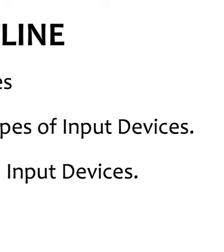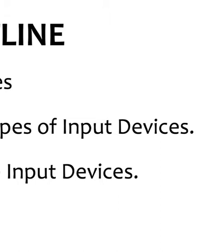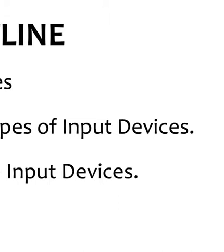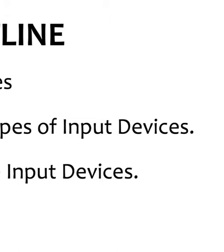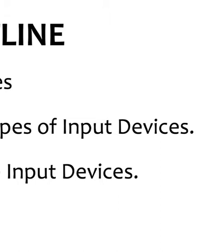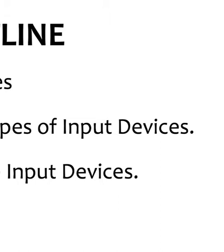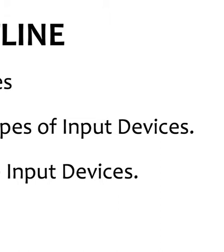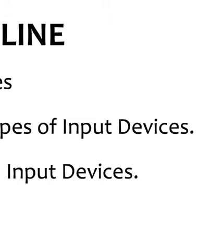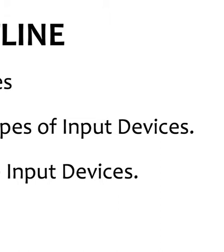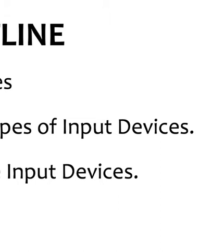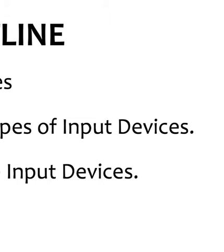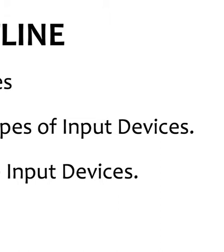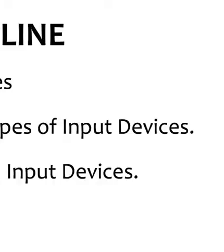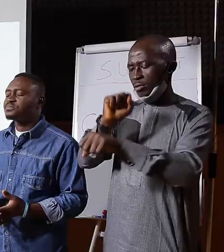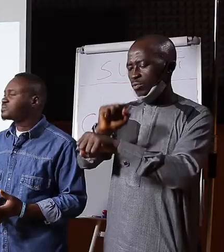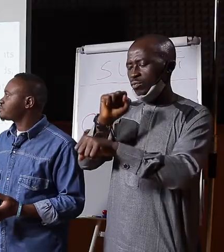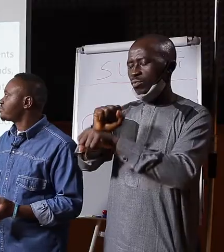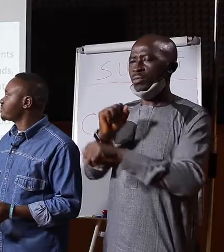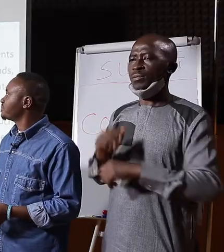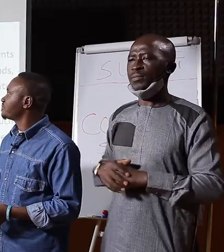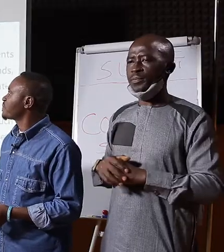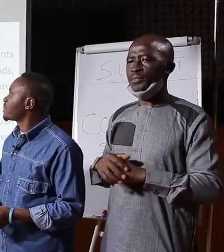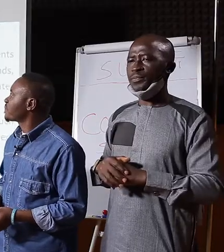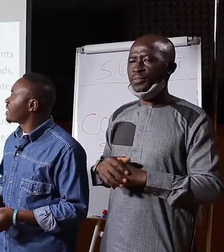devices and how they work.